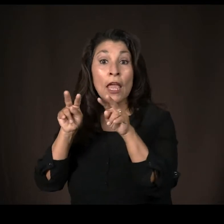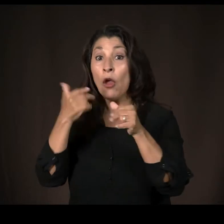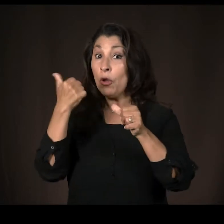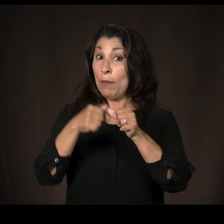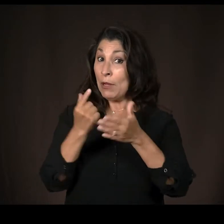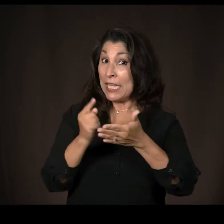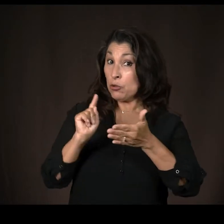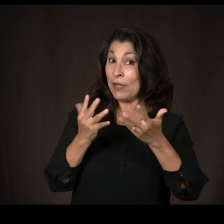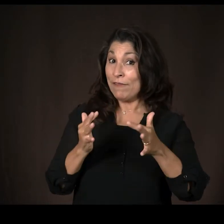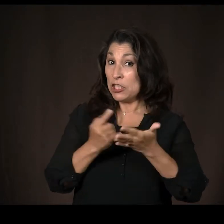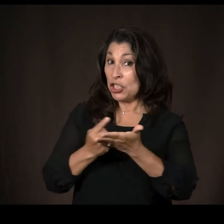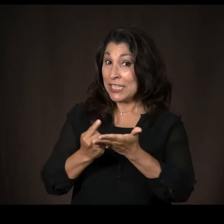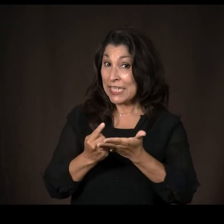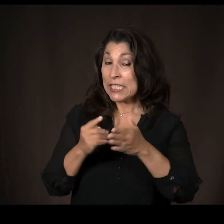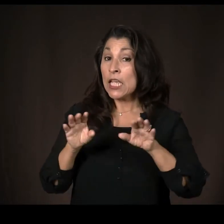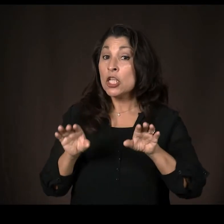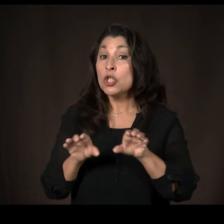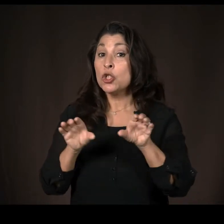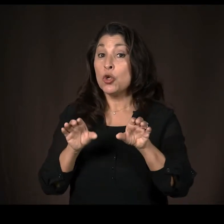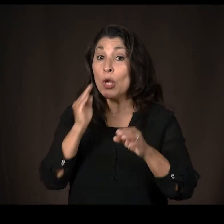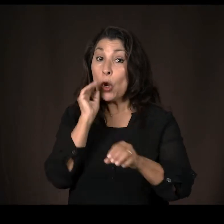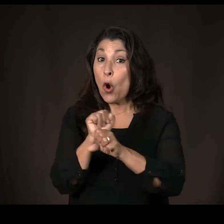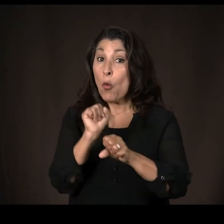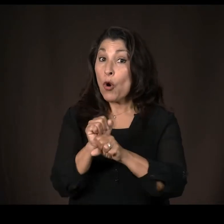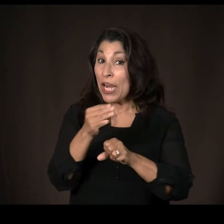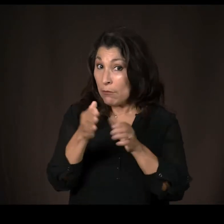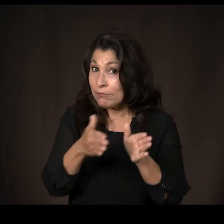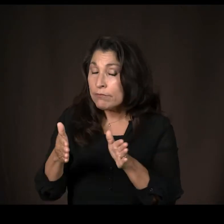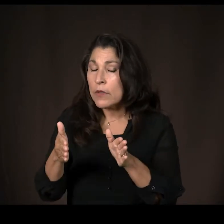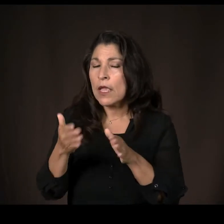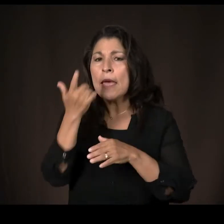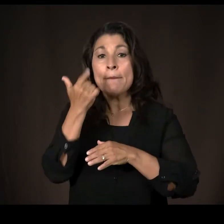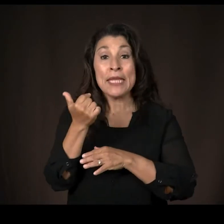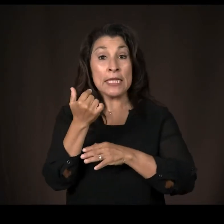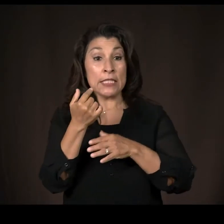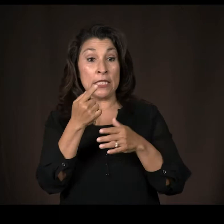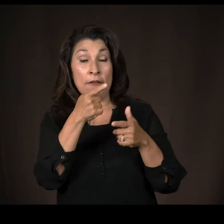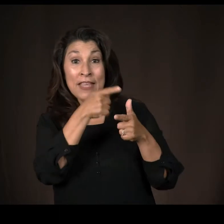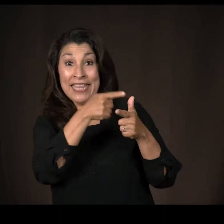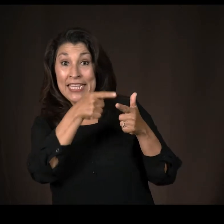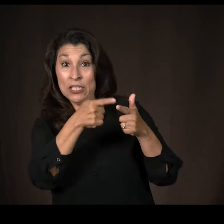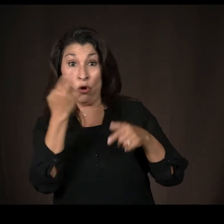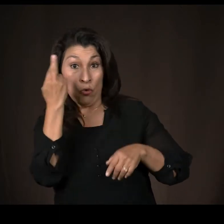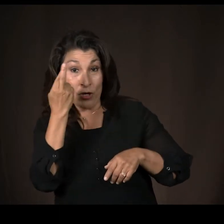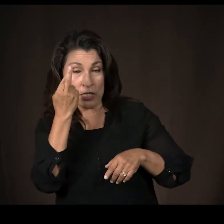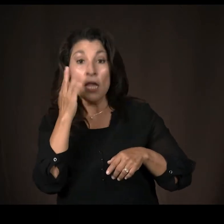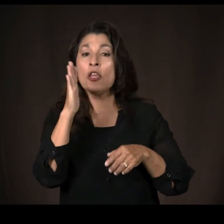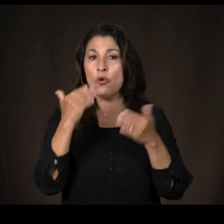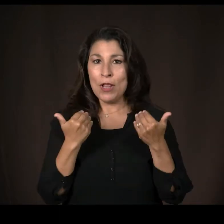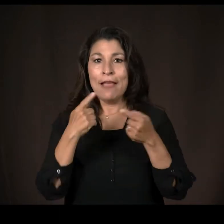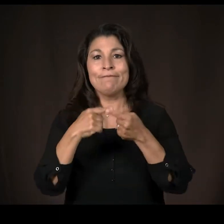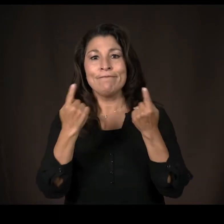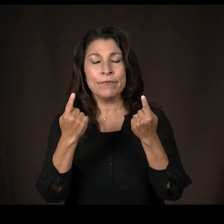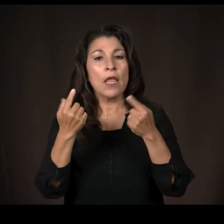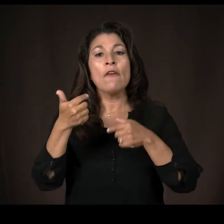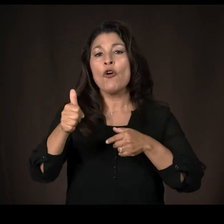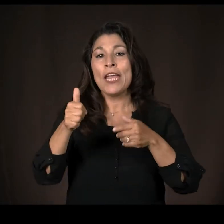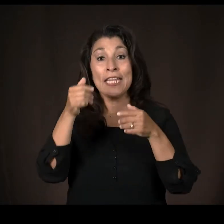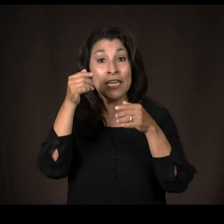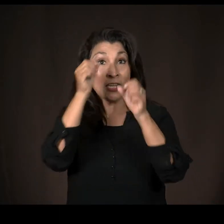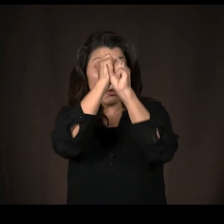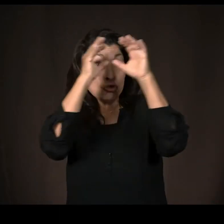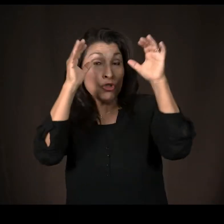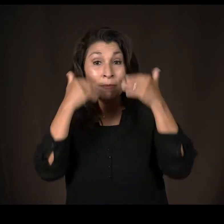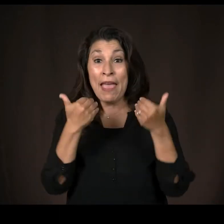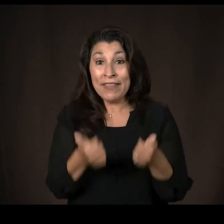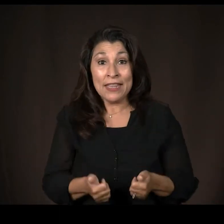your homework, doing your preparation. Now, because of these two reasons, you're going to have opposition to any dream you have in